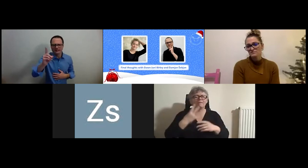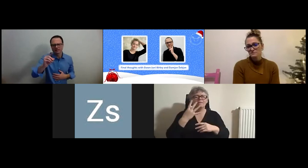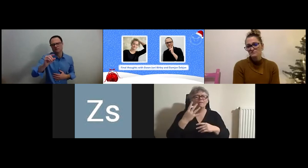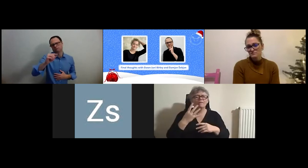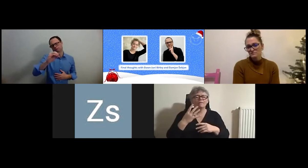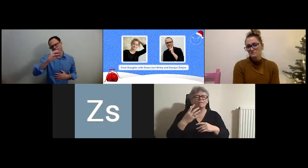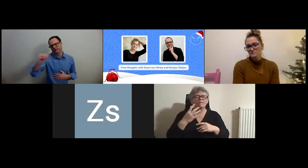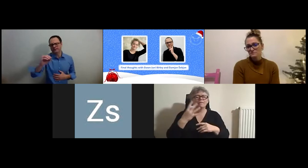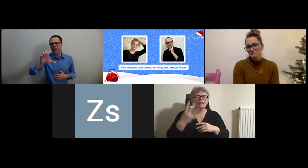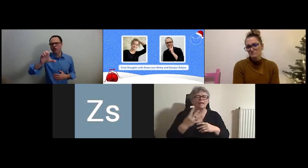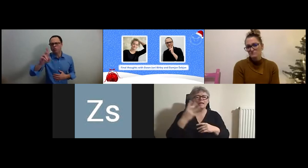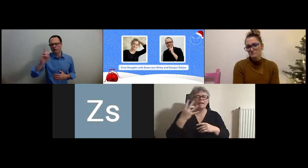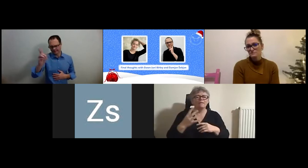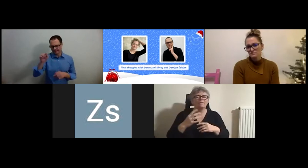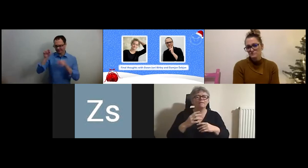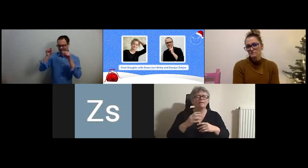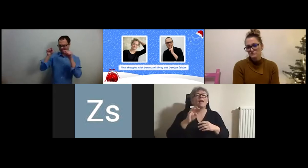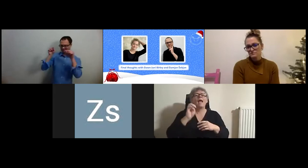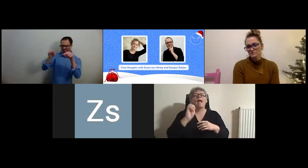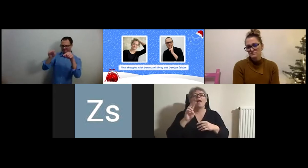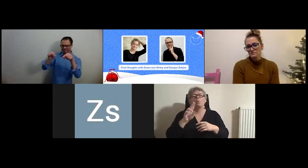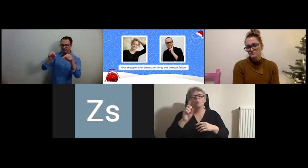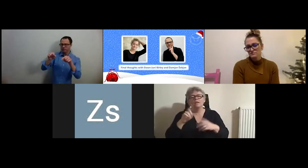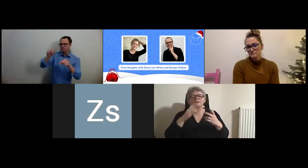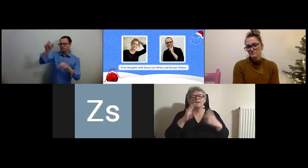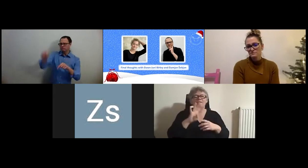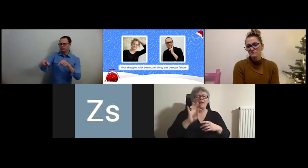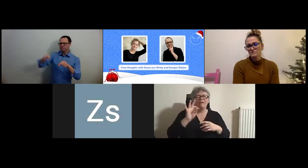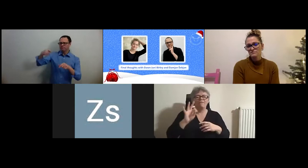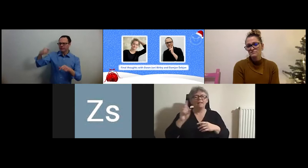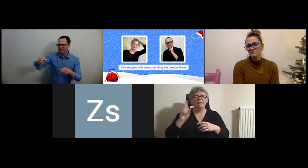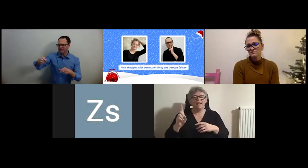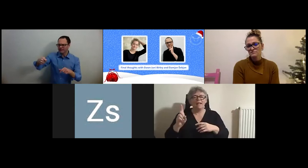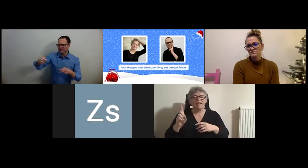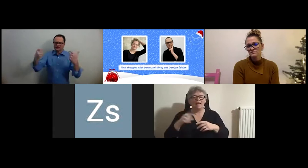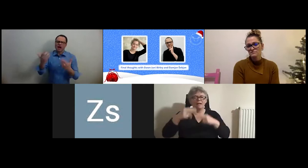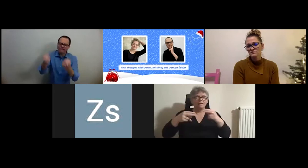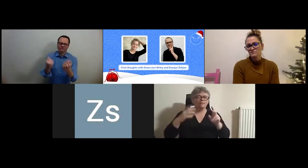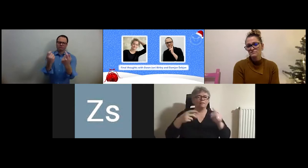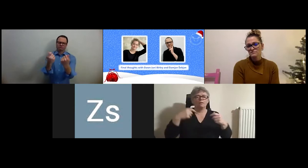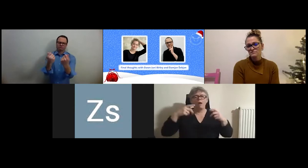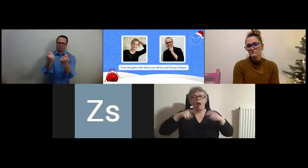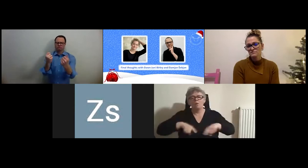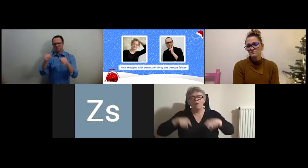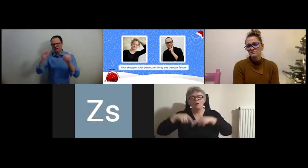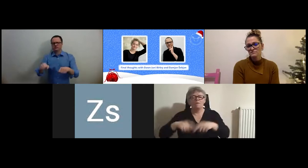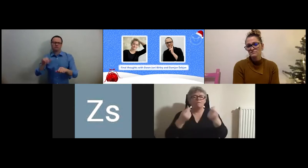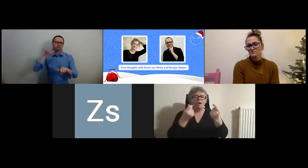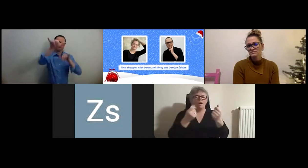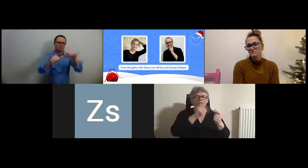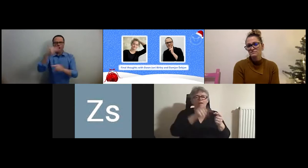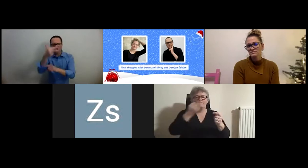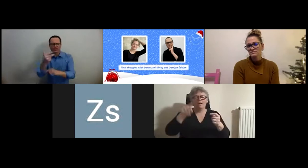And you know, the deaf global community has its